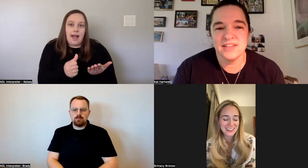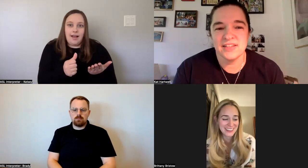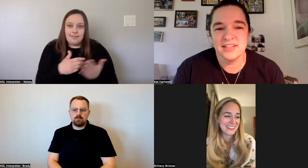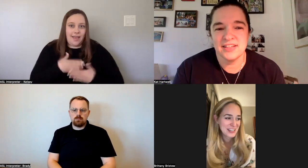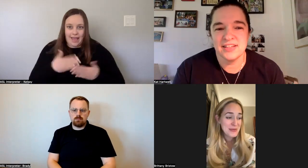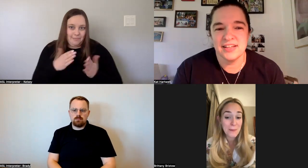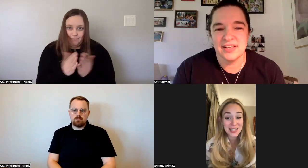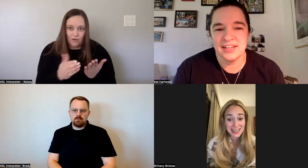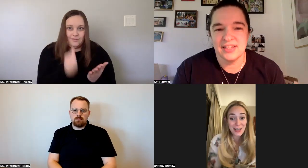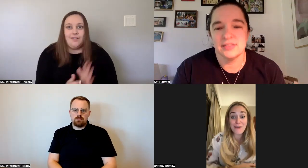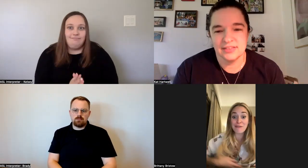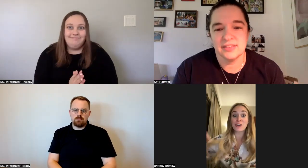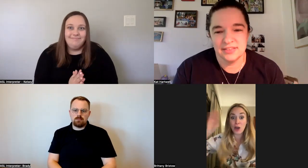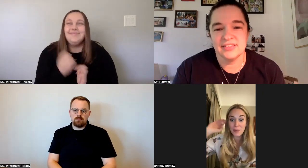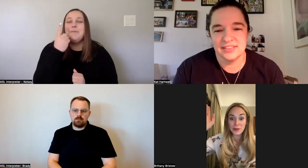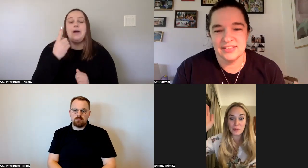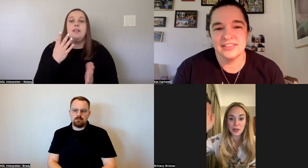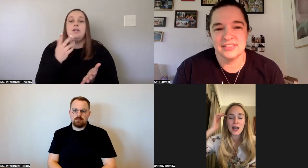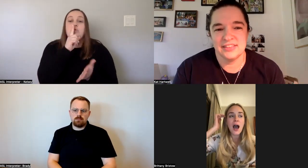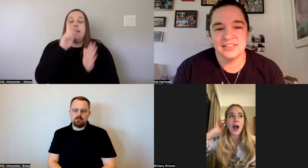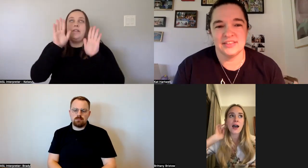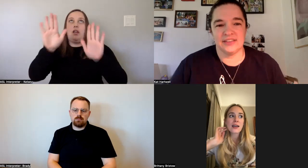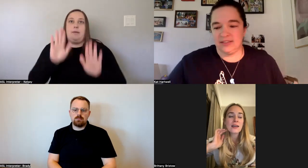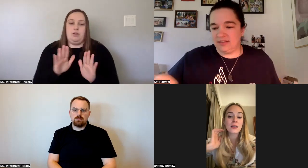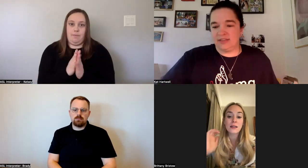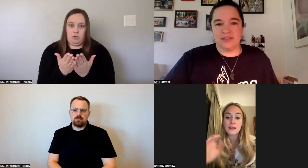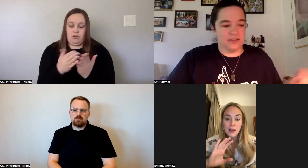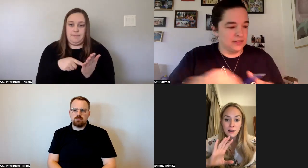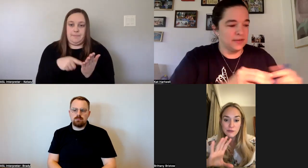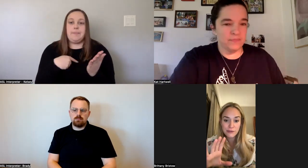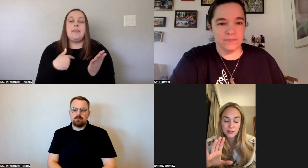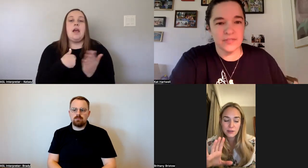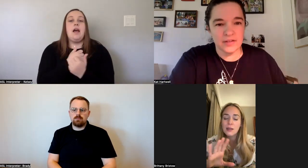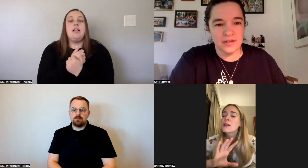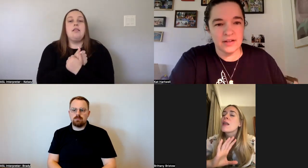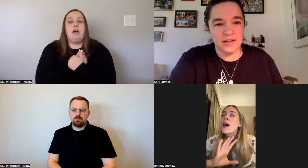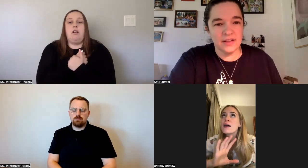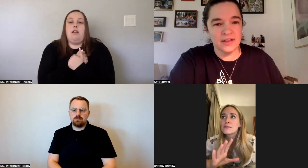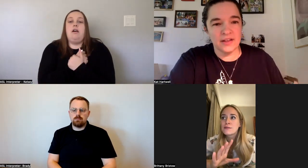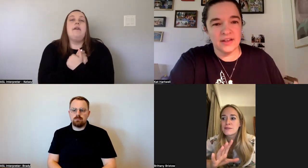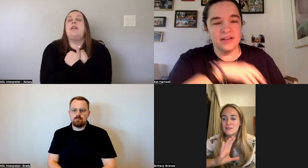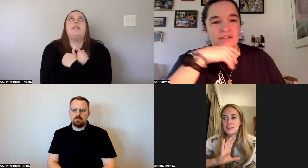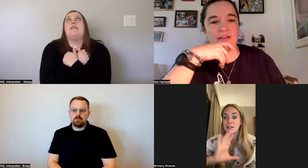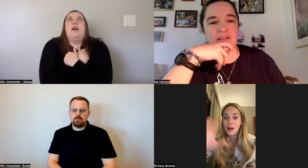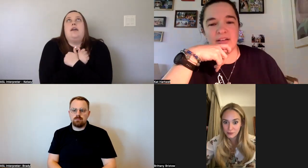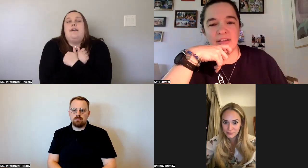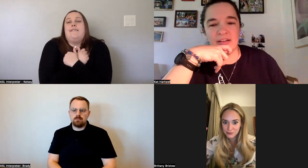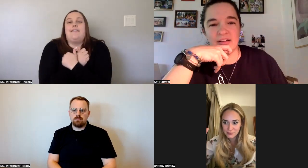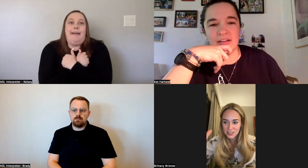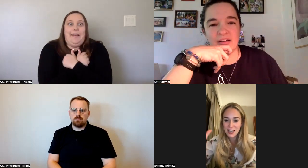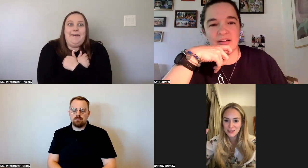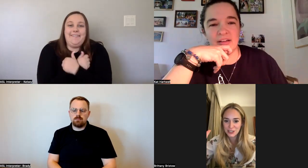book, but it is a phenomenal book. I love, love,